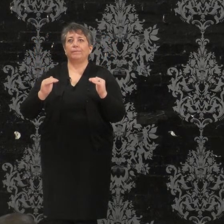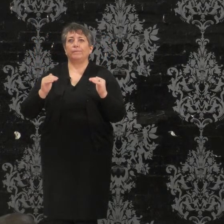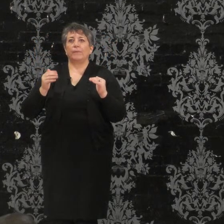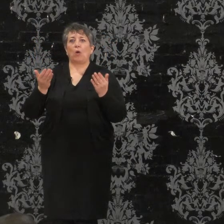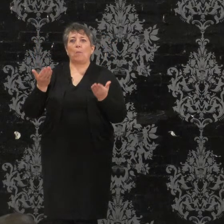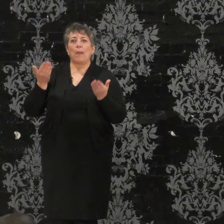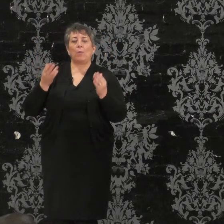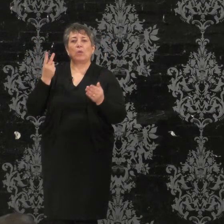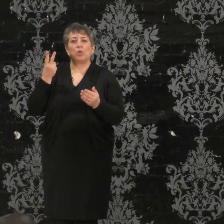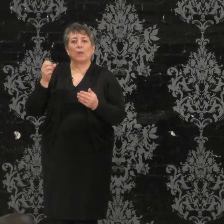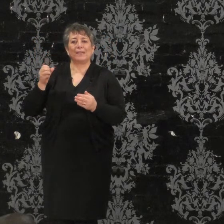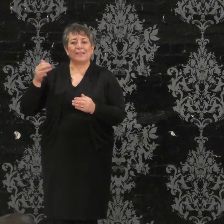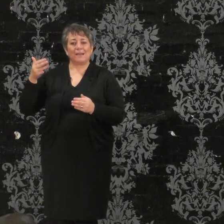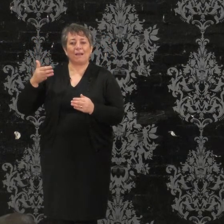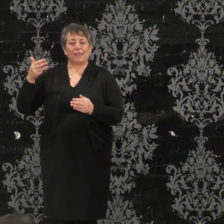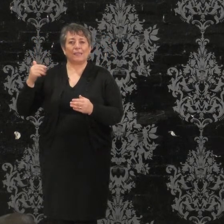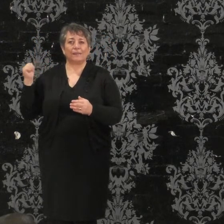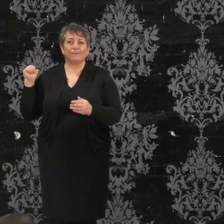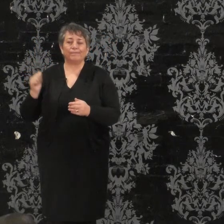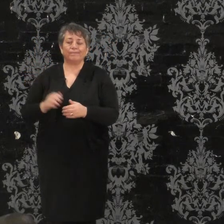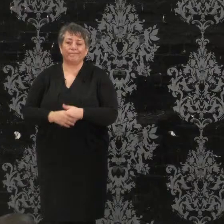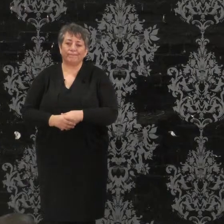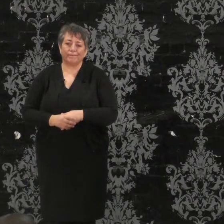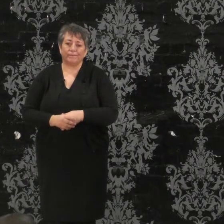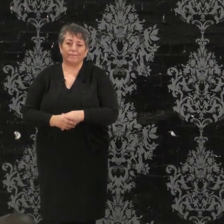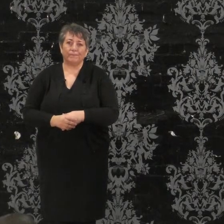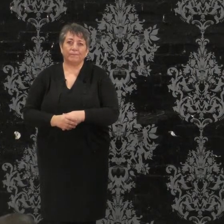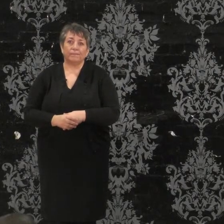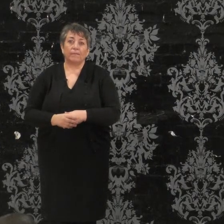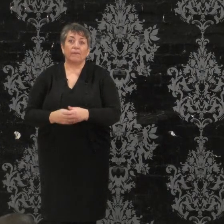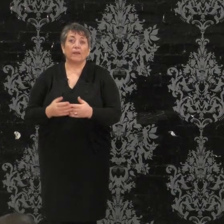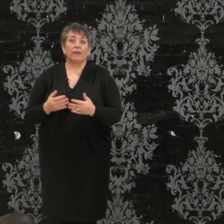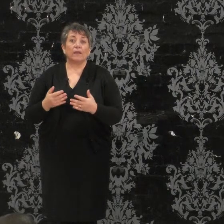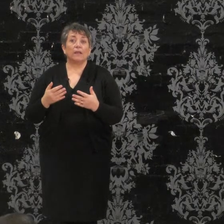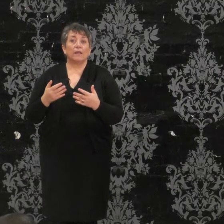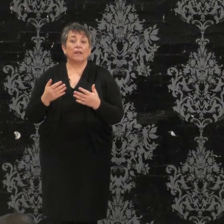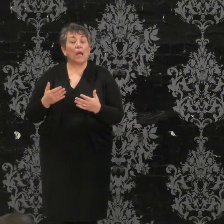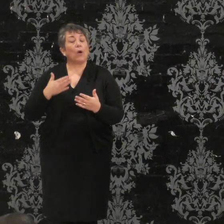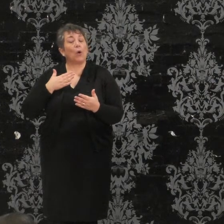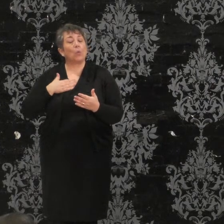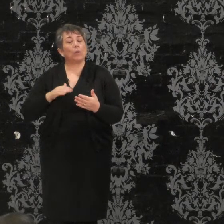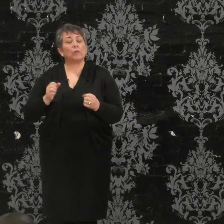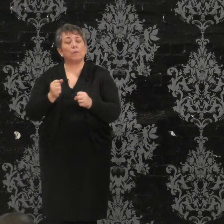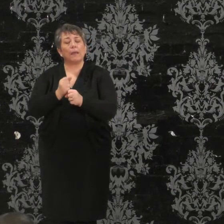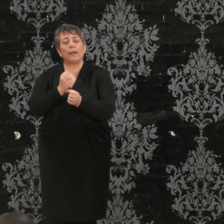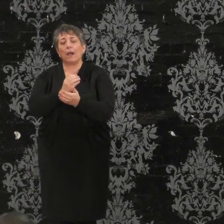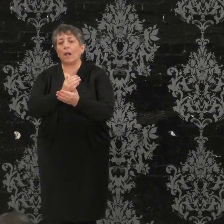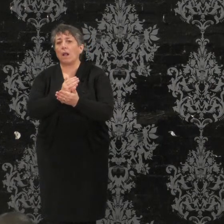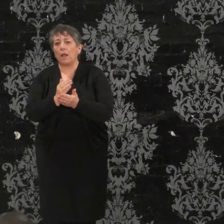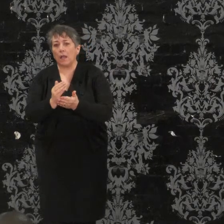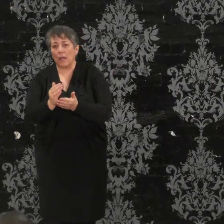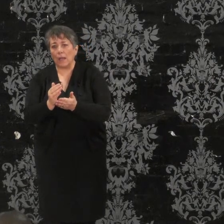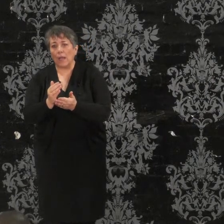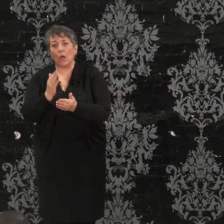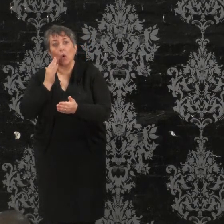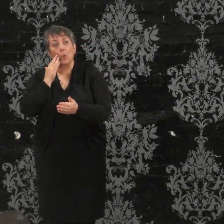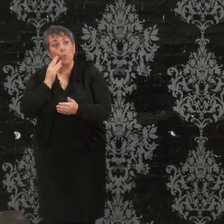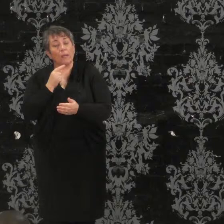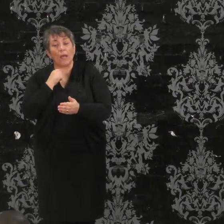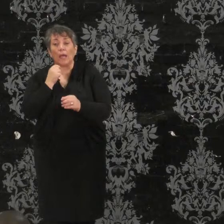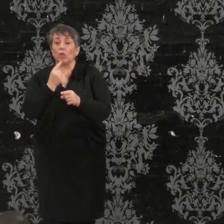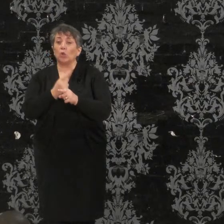began. Now, before I continue, I want to make one thing absolutely clear. When I highlight these